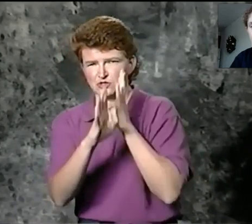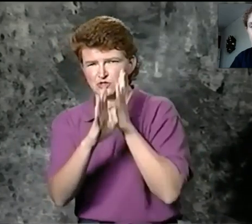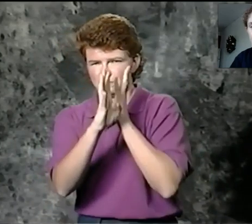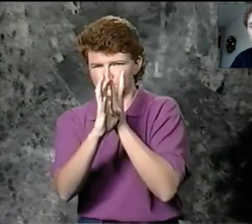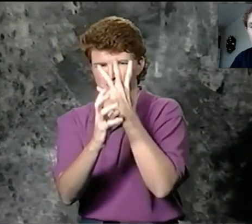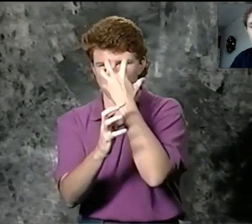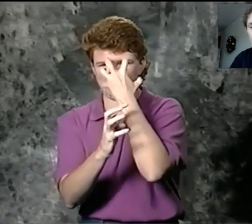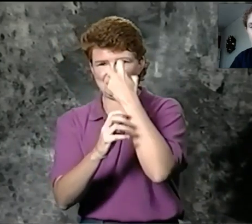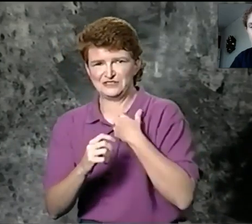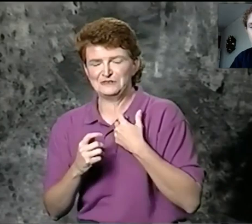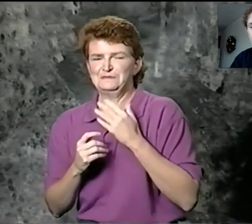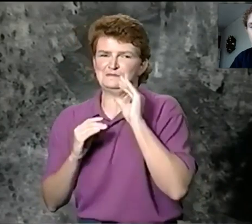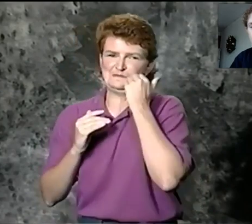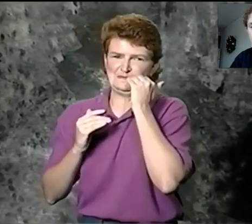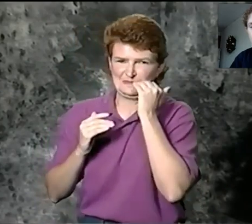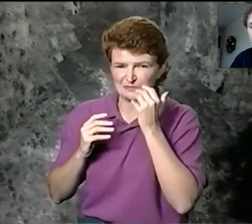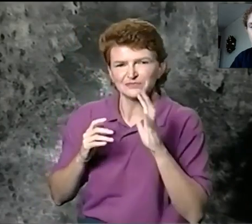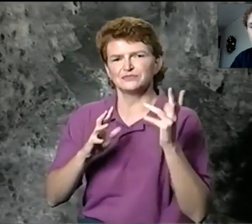realize they were waiting.